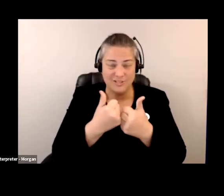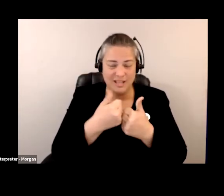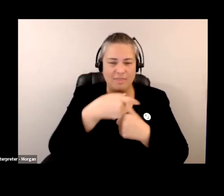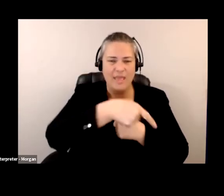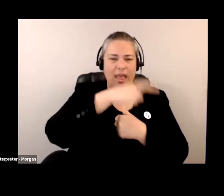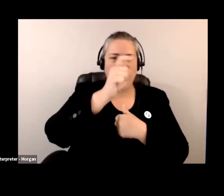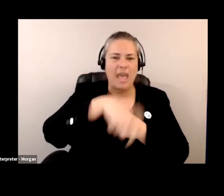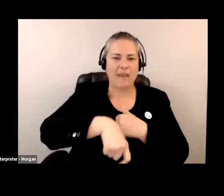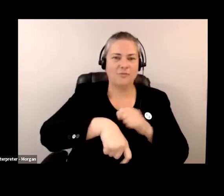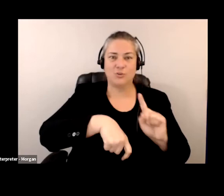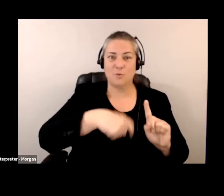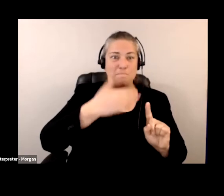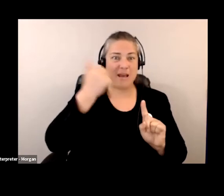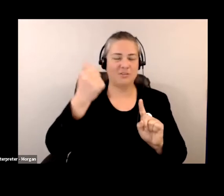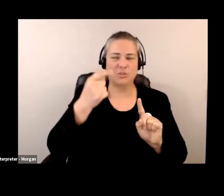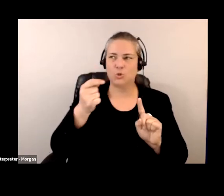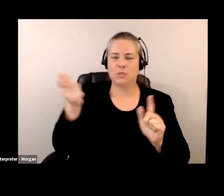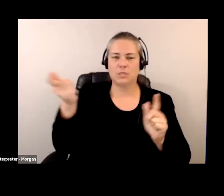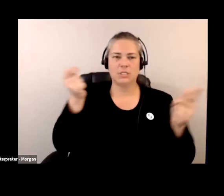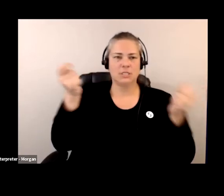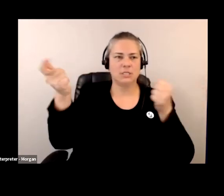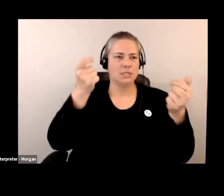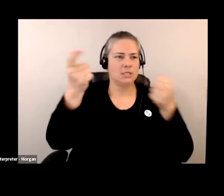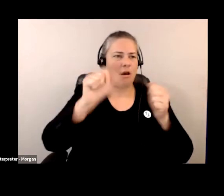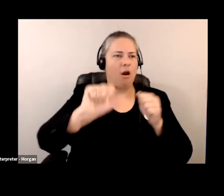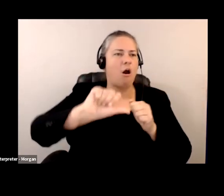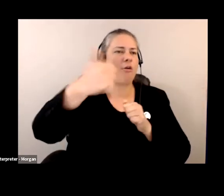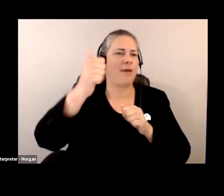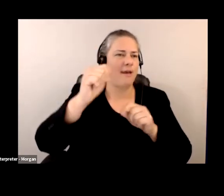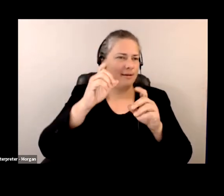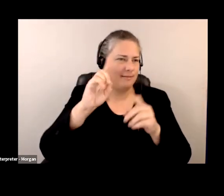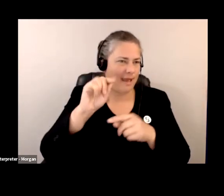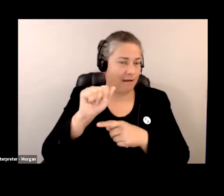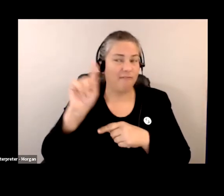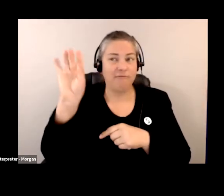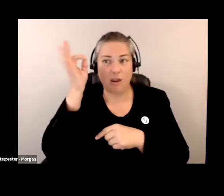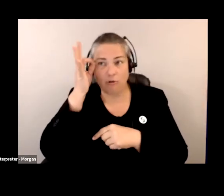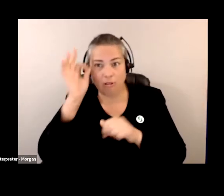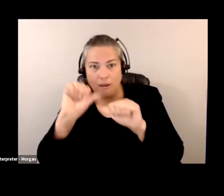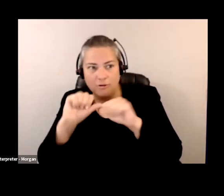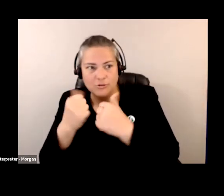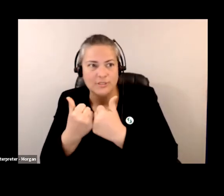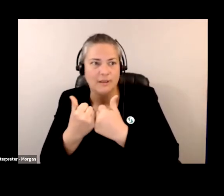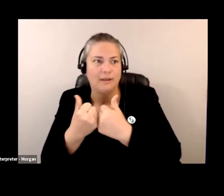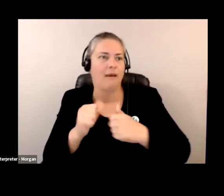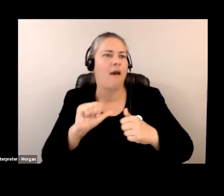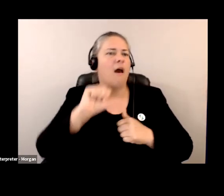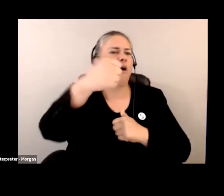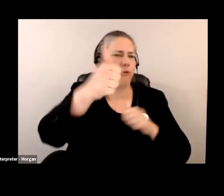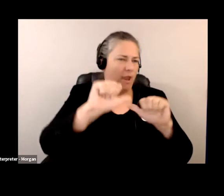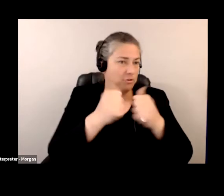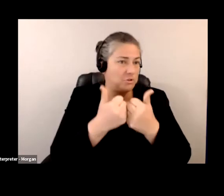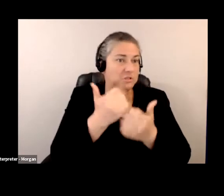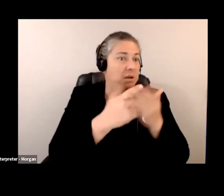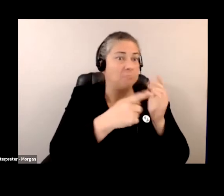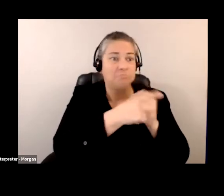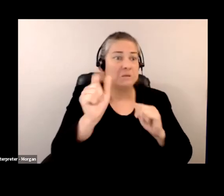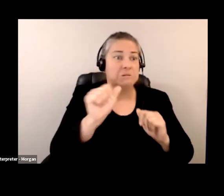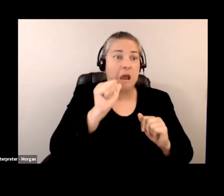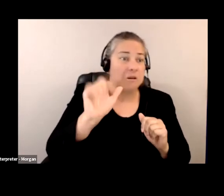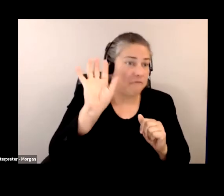others, other federal agencies, statistical agencies or not, and some non-federal